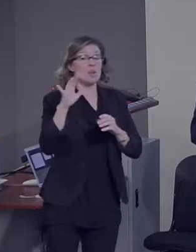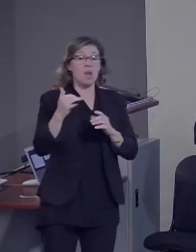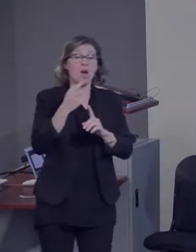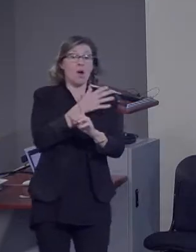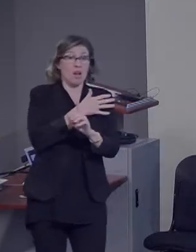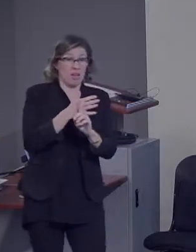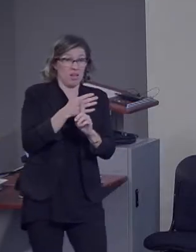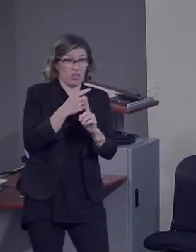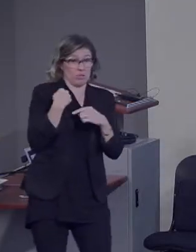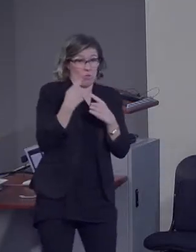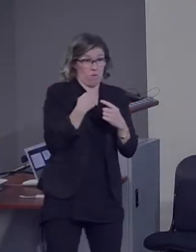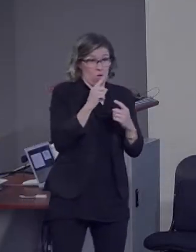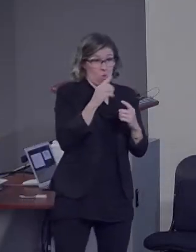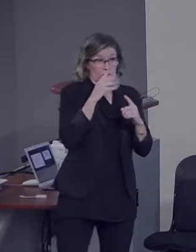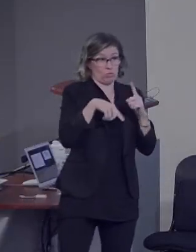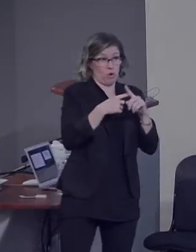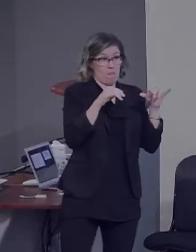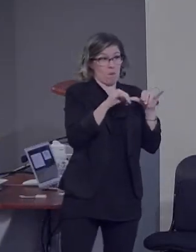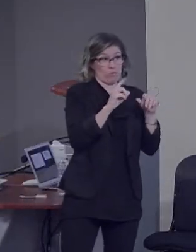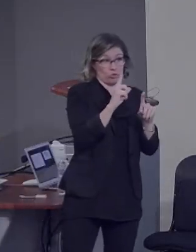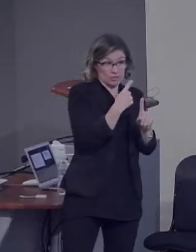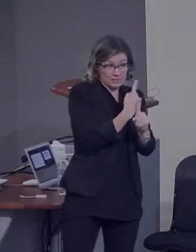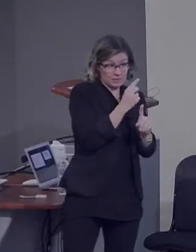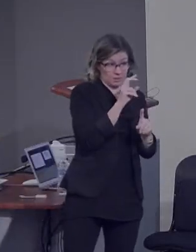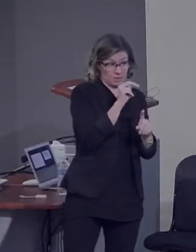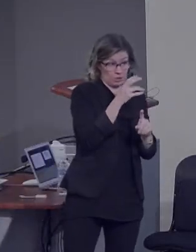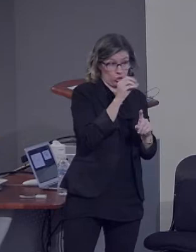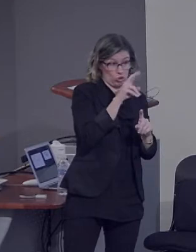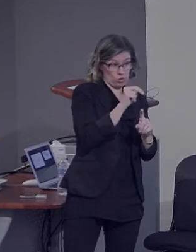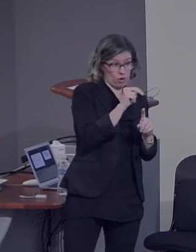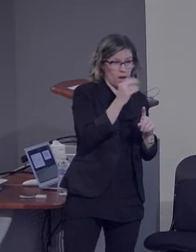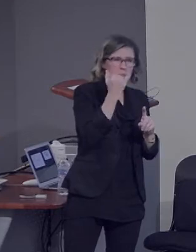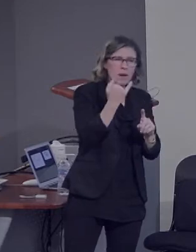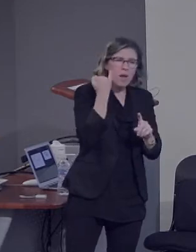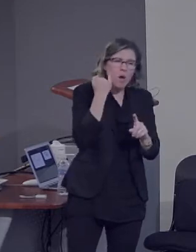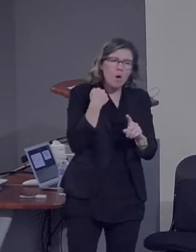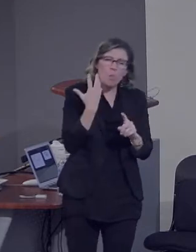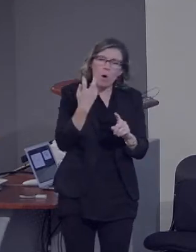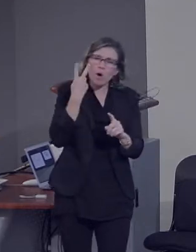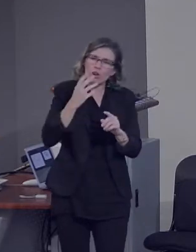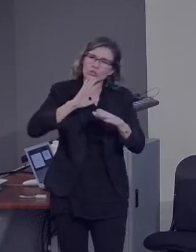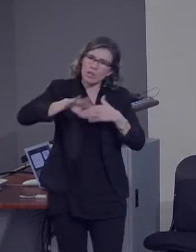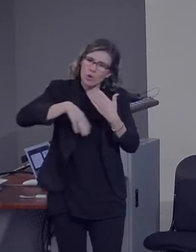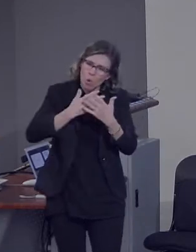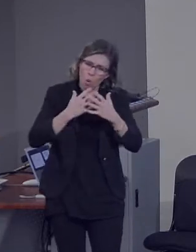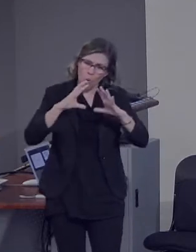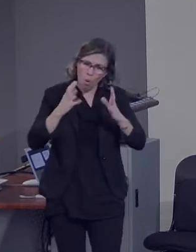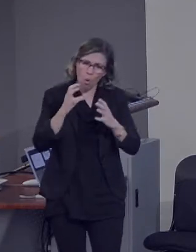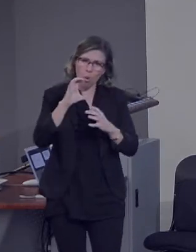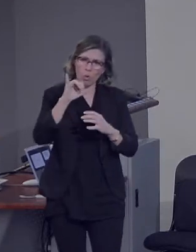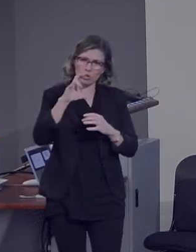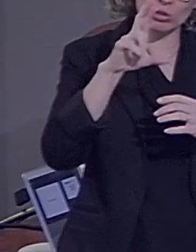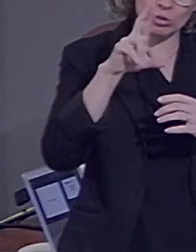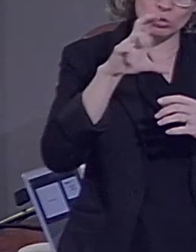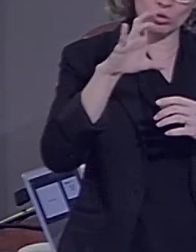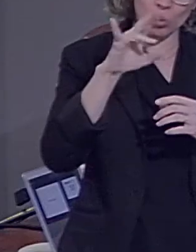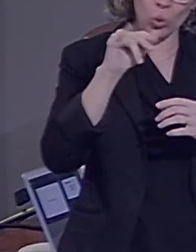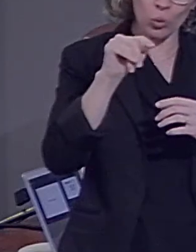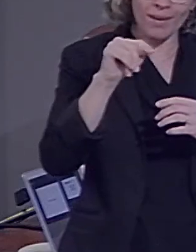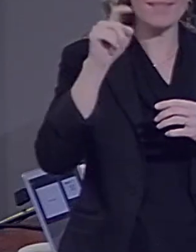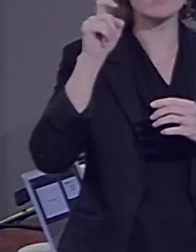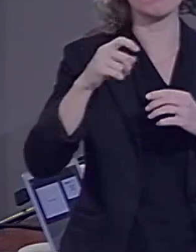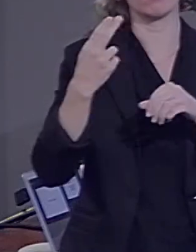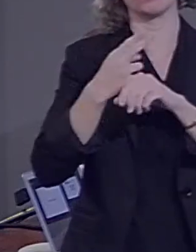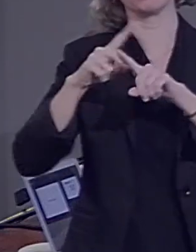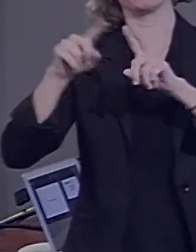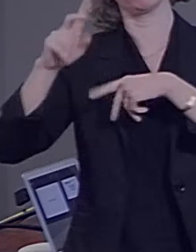single neurons. But if we want to have a circuit, we want to have to use brain imaging. And we used